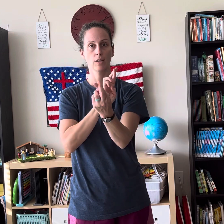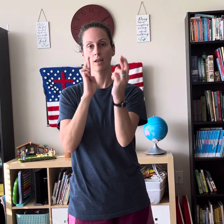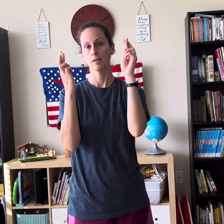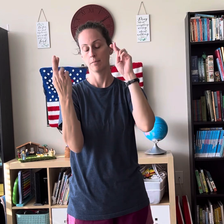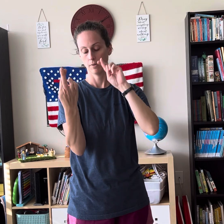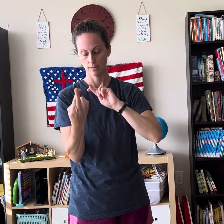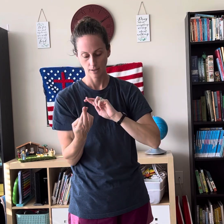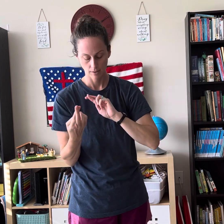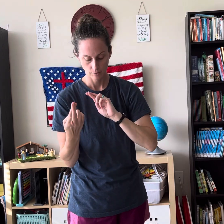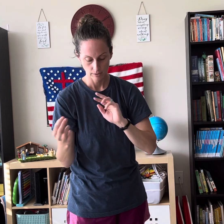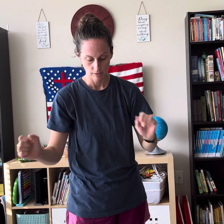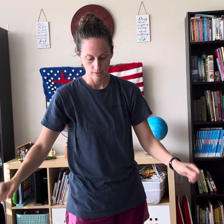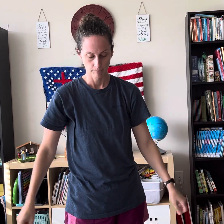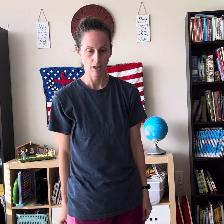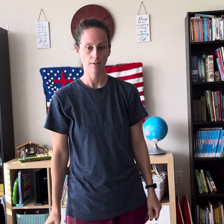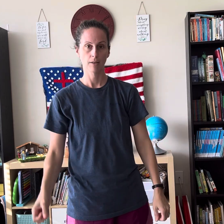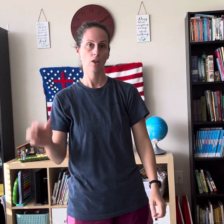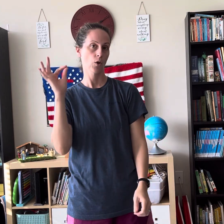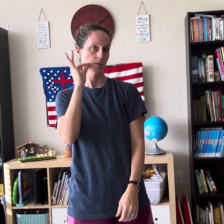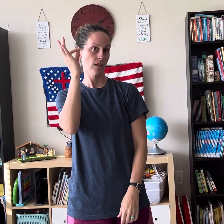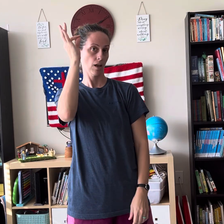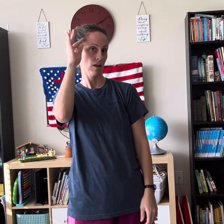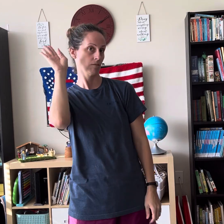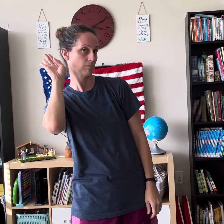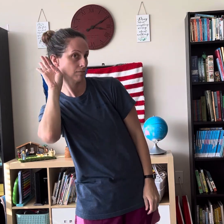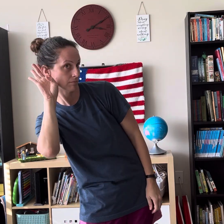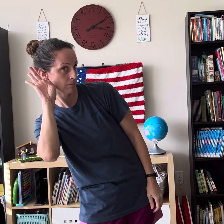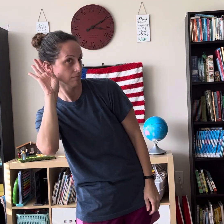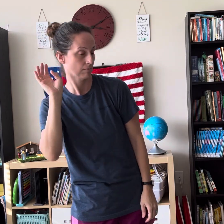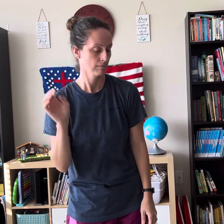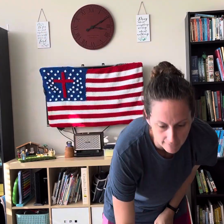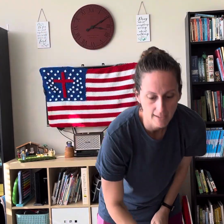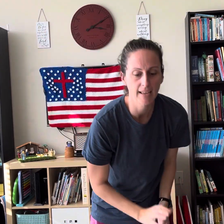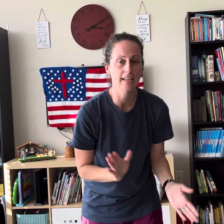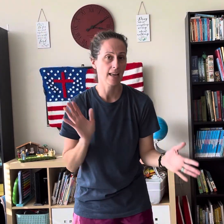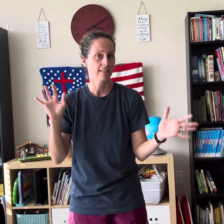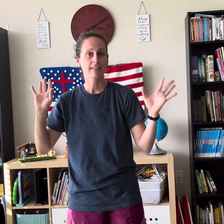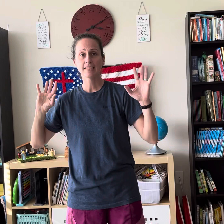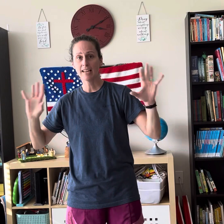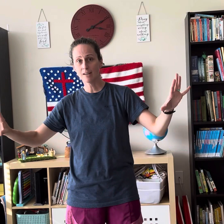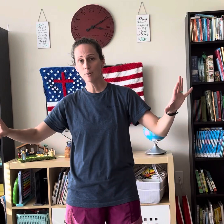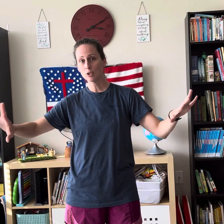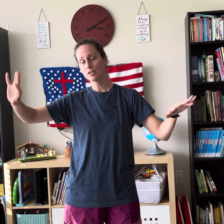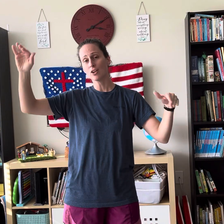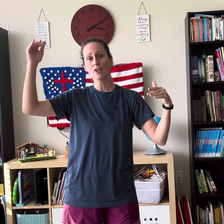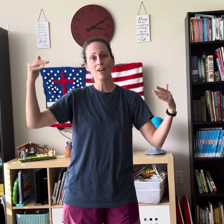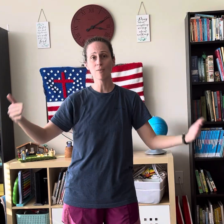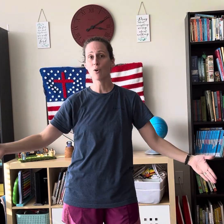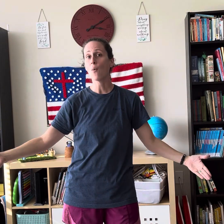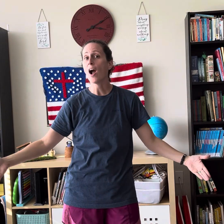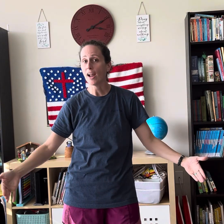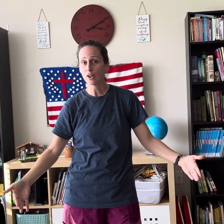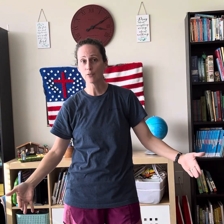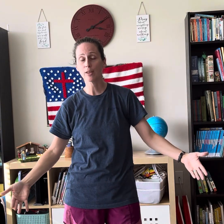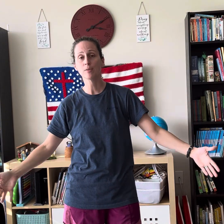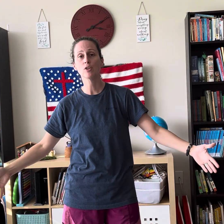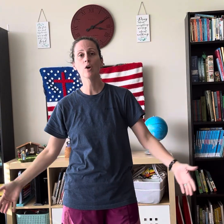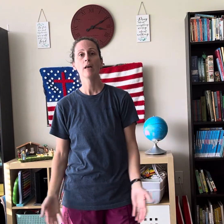Puget Sound, Pamlico Sound. And again, these hand motions are not required for them to know. They